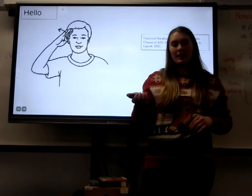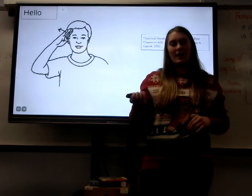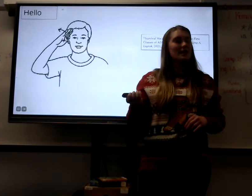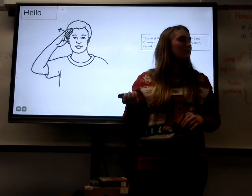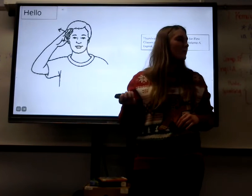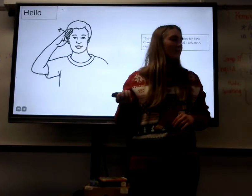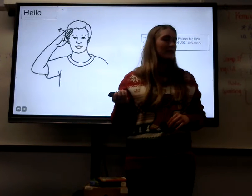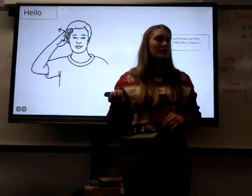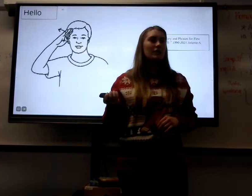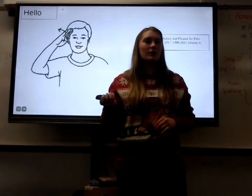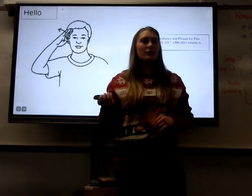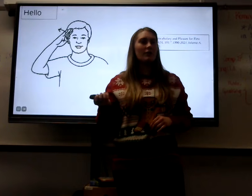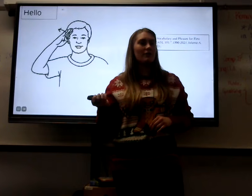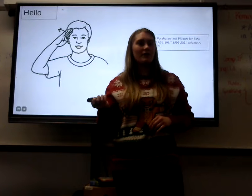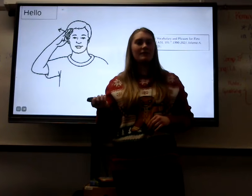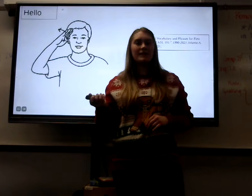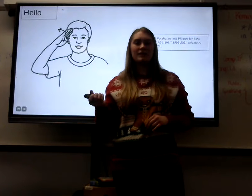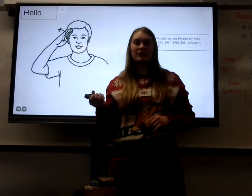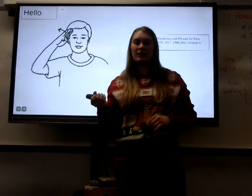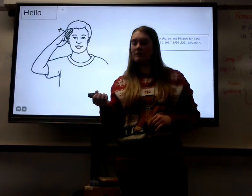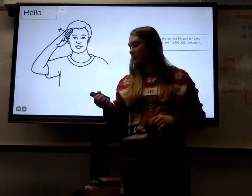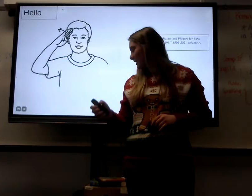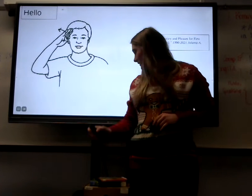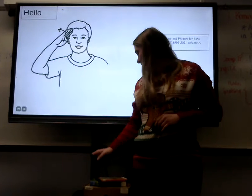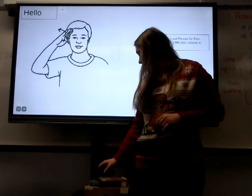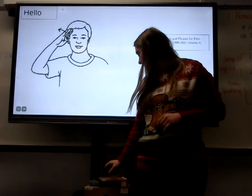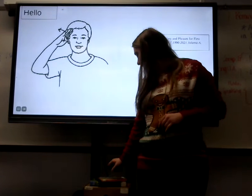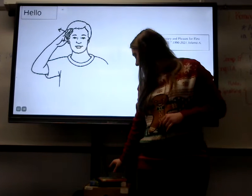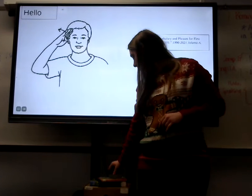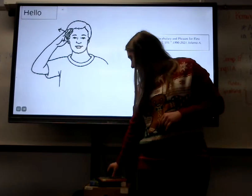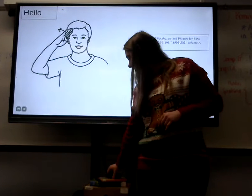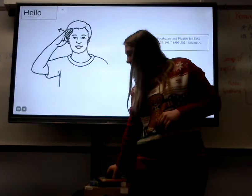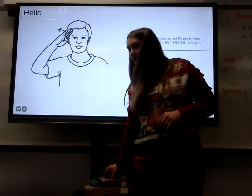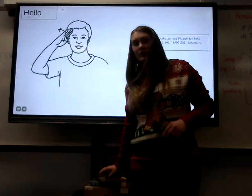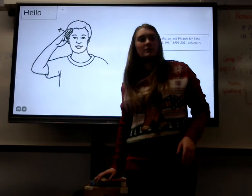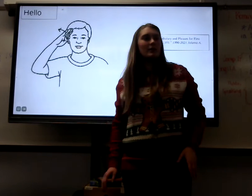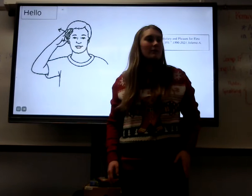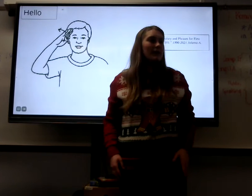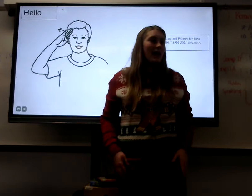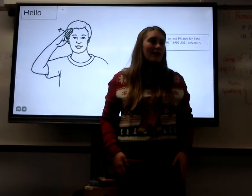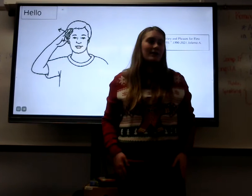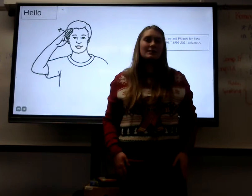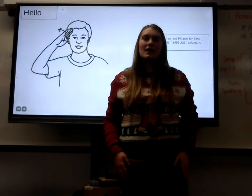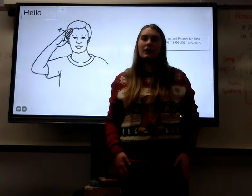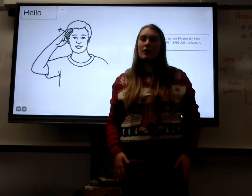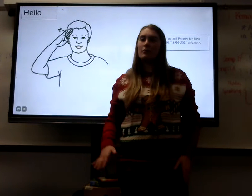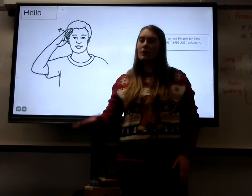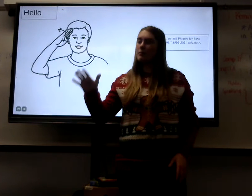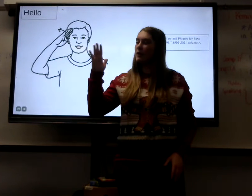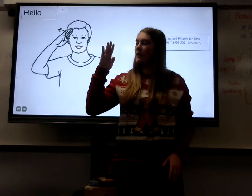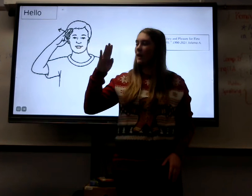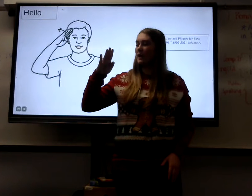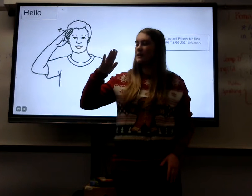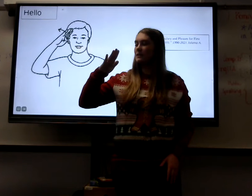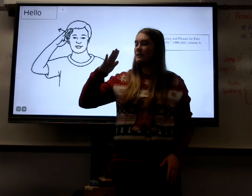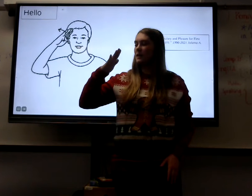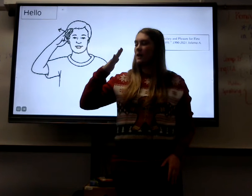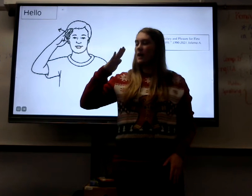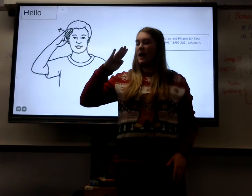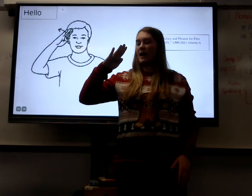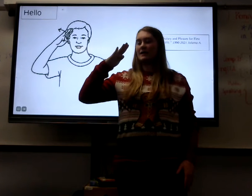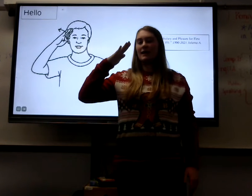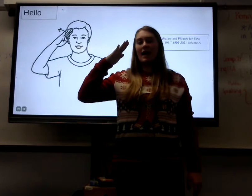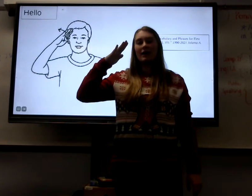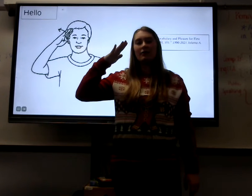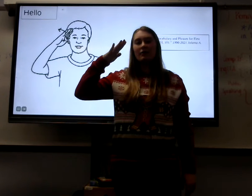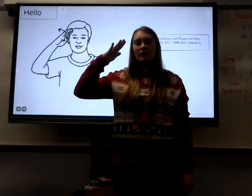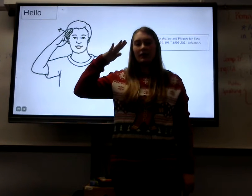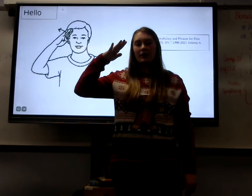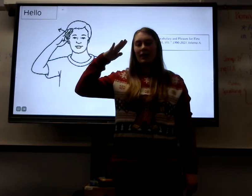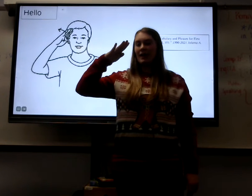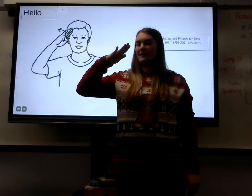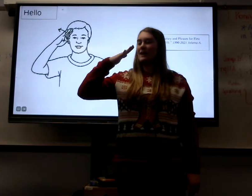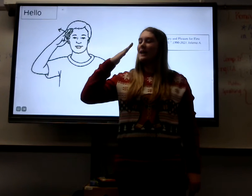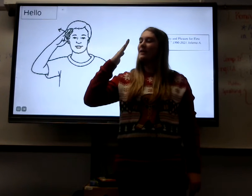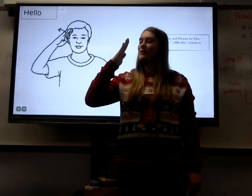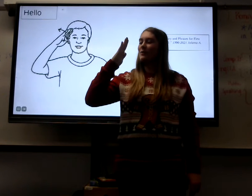Next we'll move into 15 Survival Signs. The first one we have is Hello, where you put your hand at a diagonal thing, at a diagonal